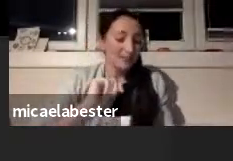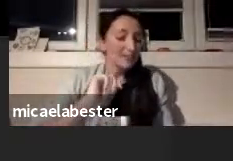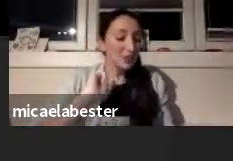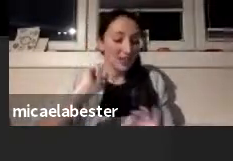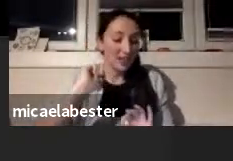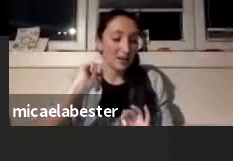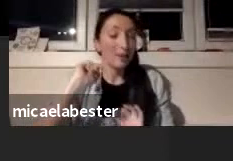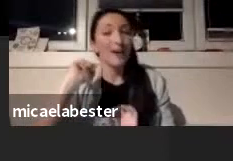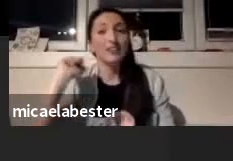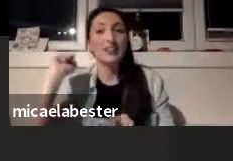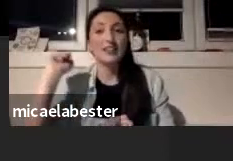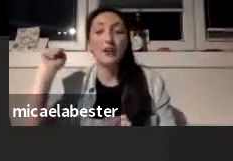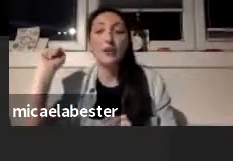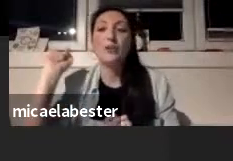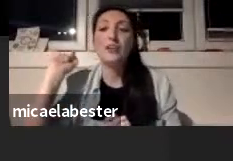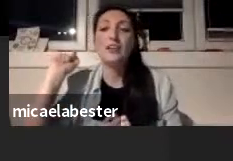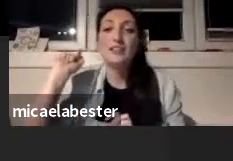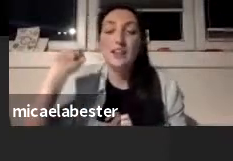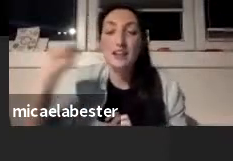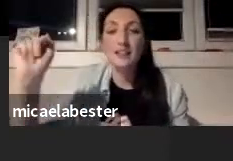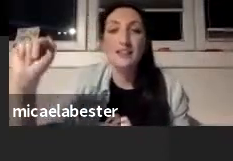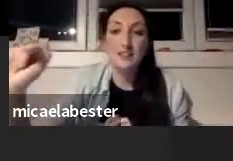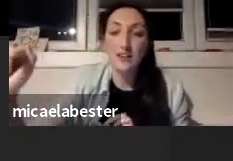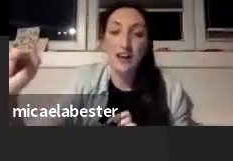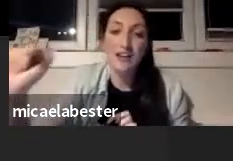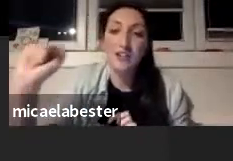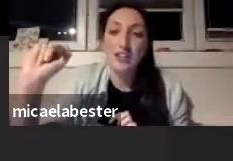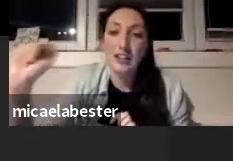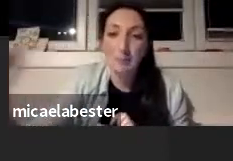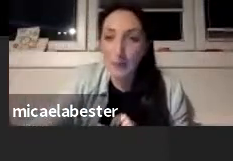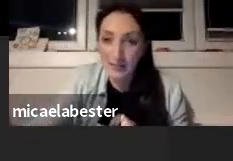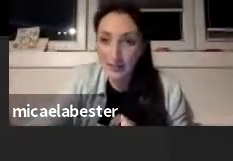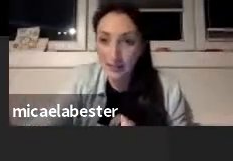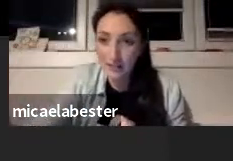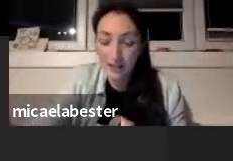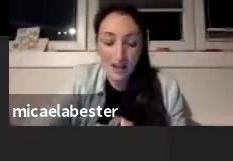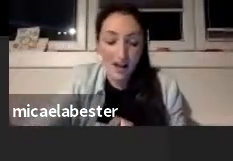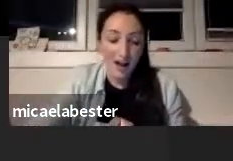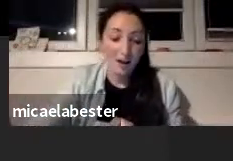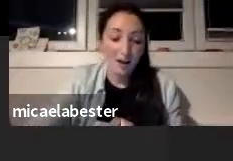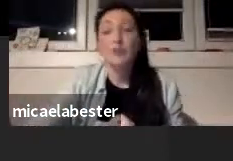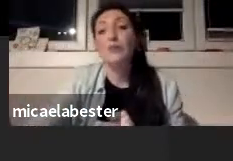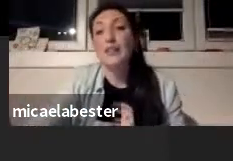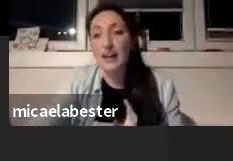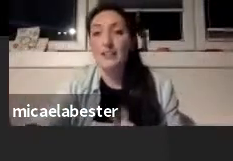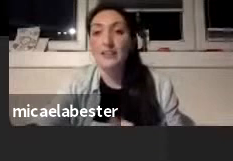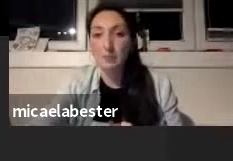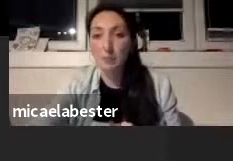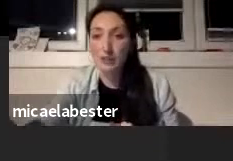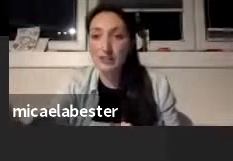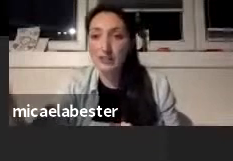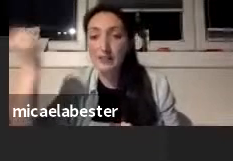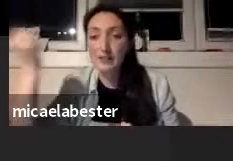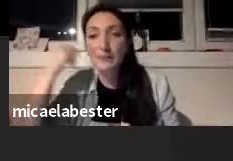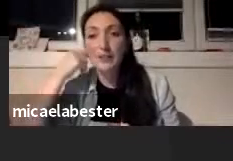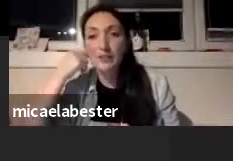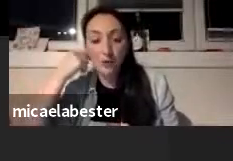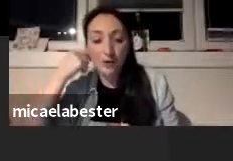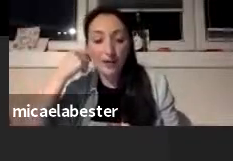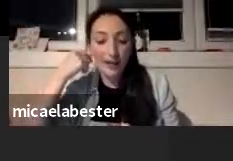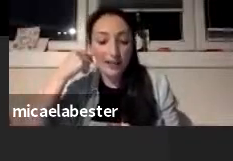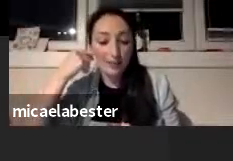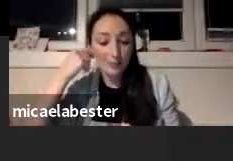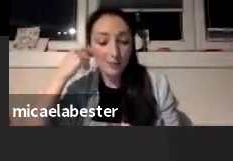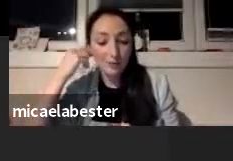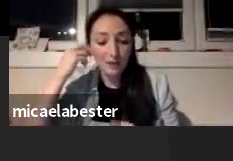And religion, apparently, though, does lead to variation in BSL between Catholics and Protestants.